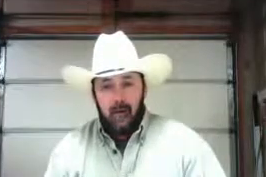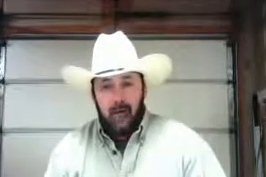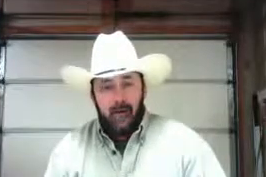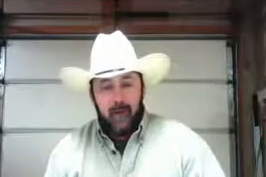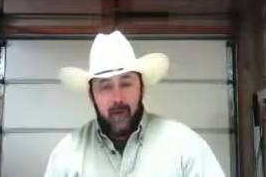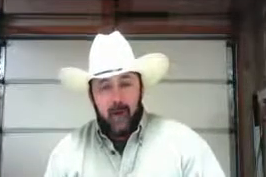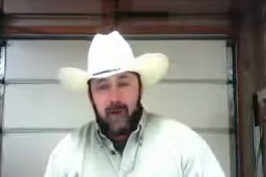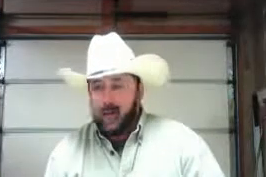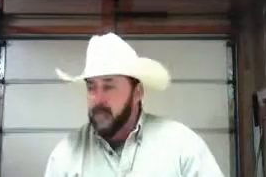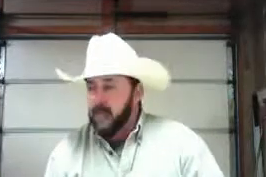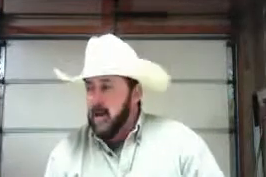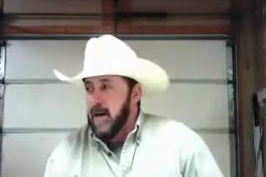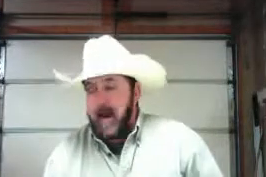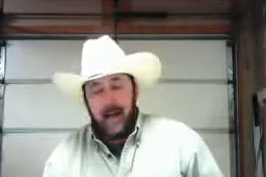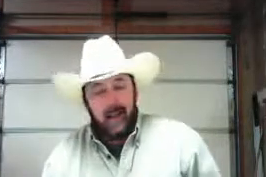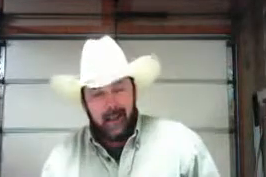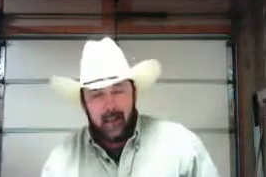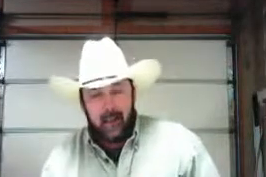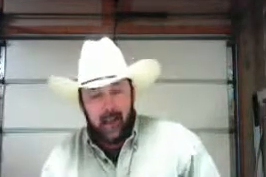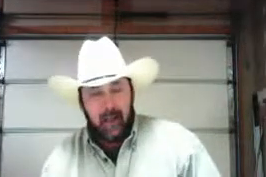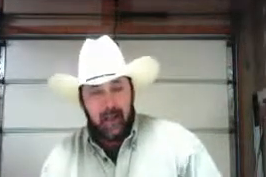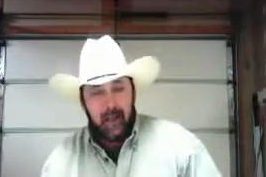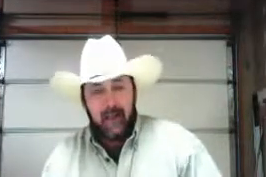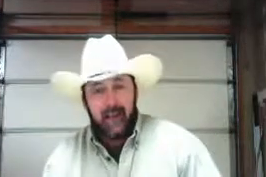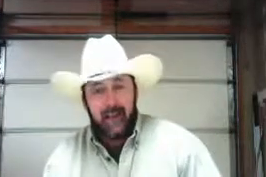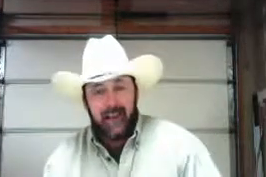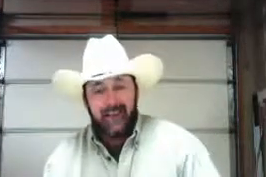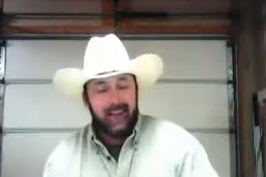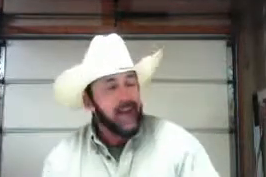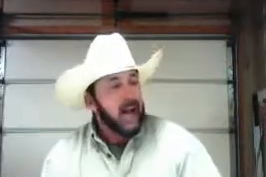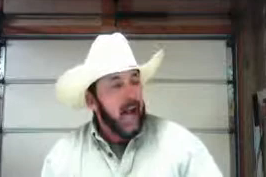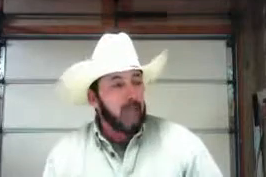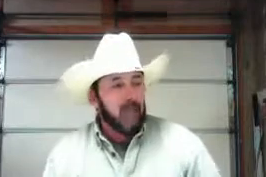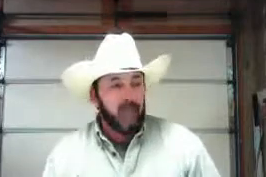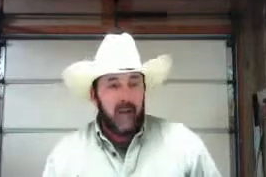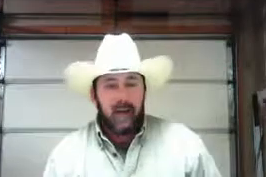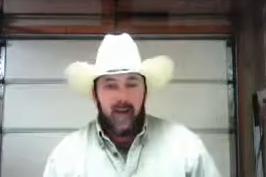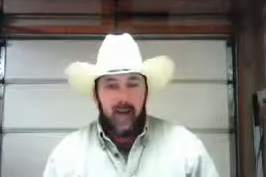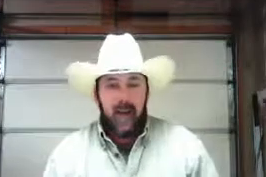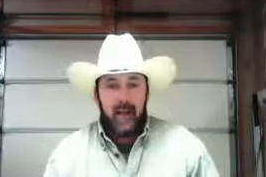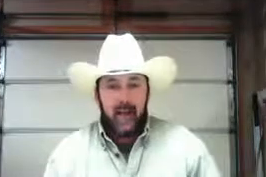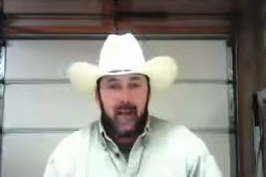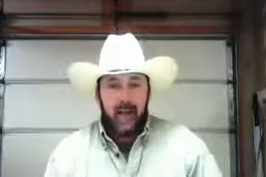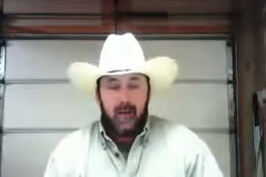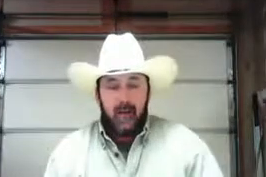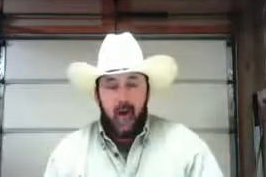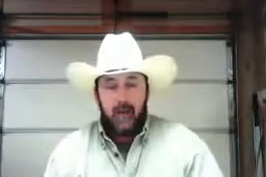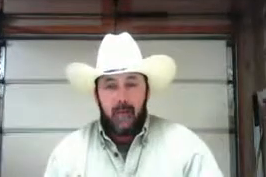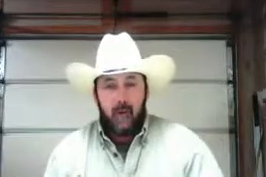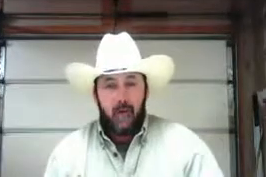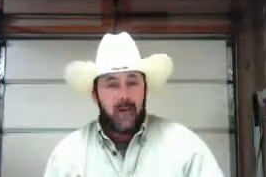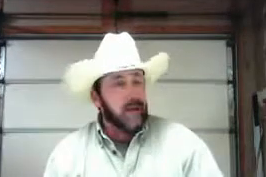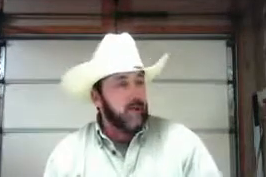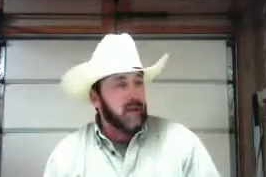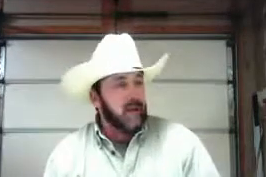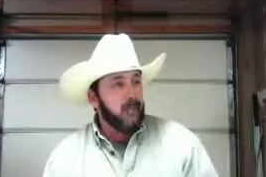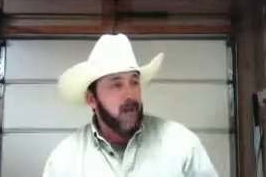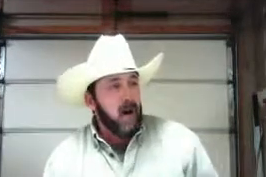This very person is very highly intelligent and has been in and been face to face and rubbed shoulders and been involved